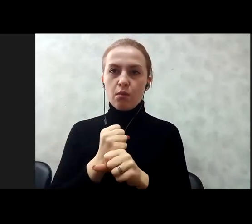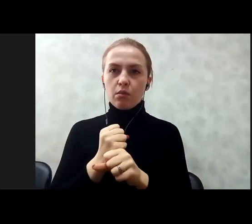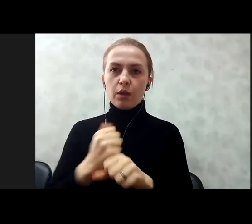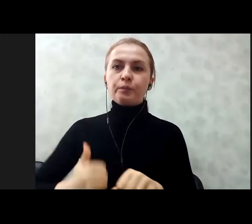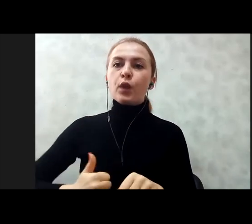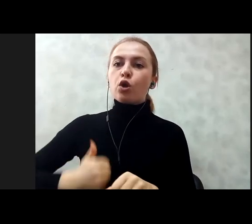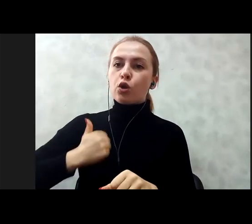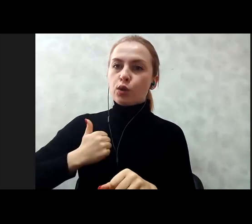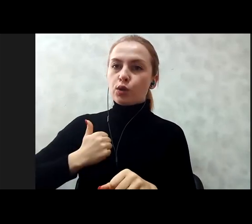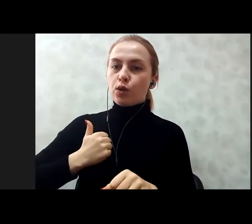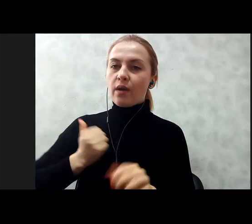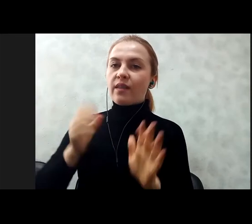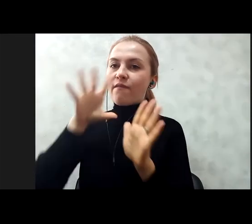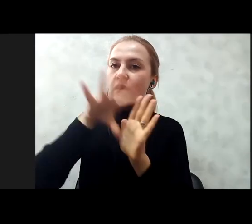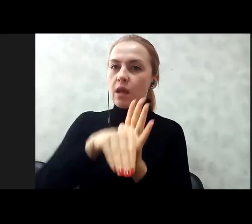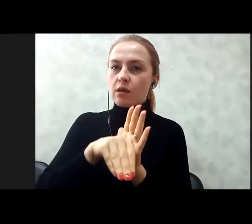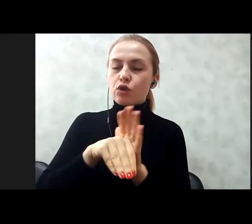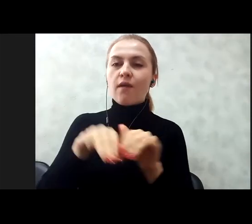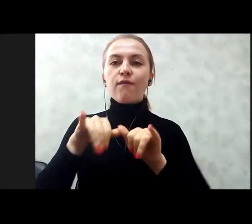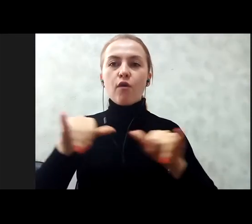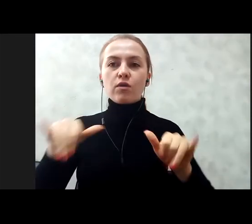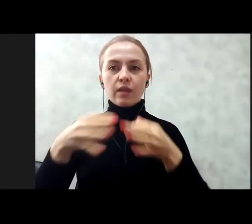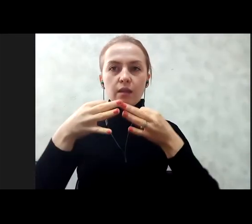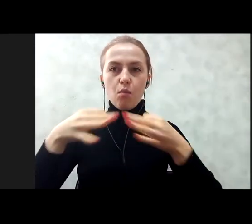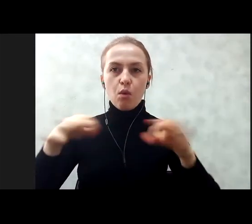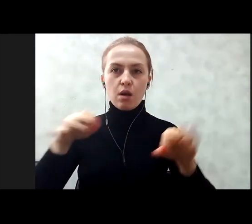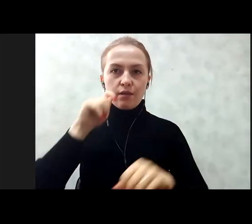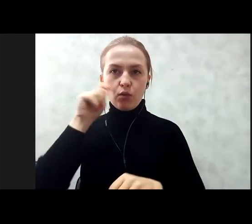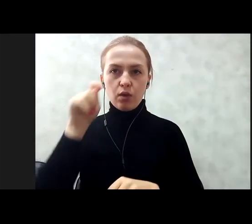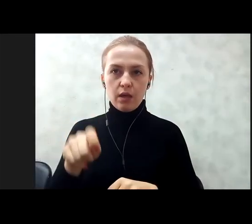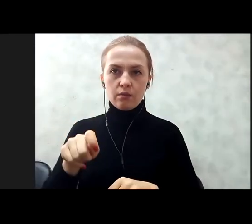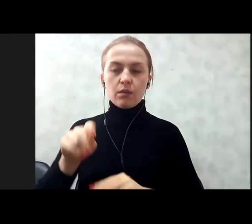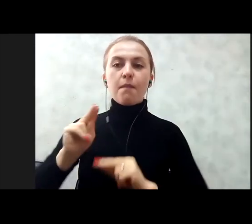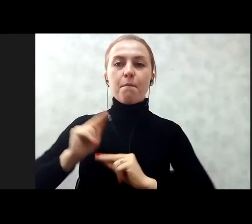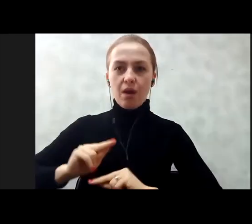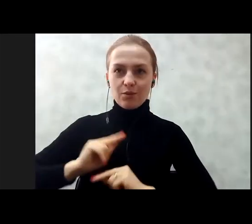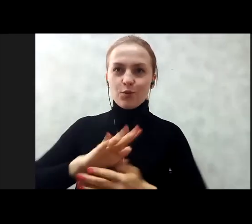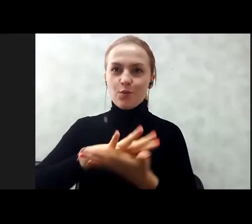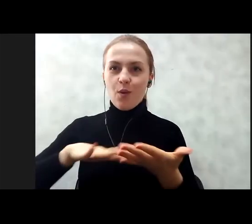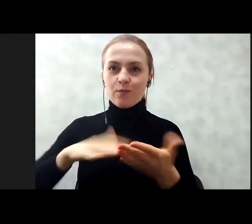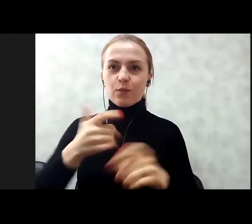in Ukraine. Let's get to work. Thank you for joining.